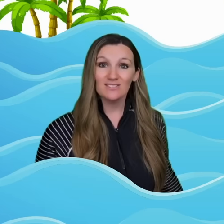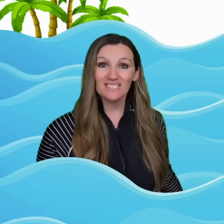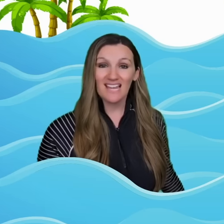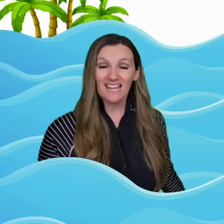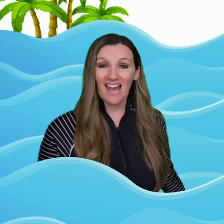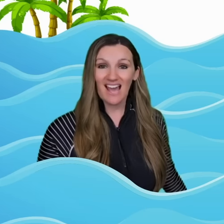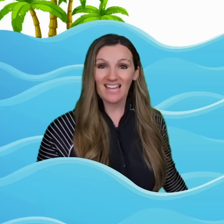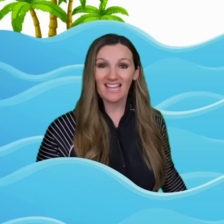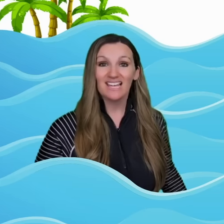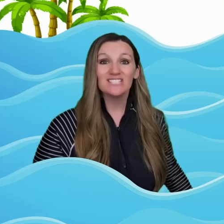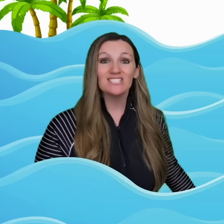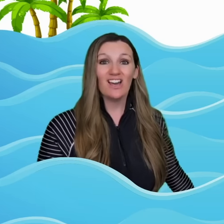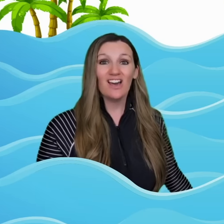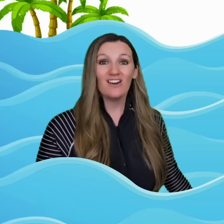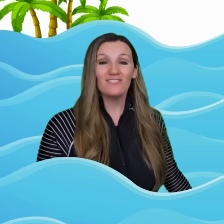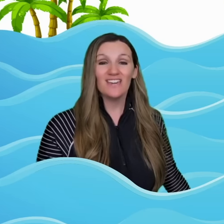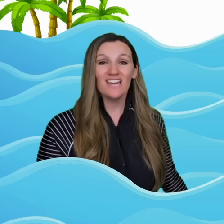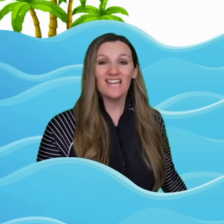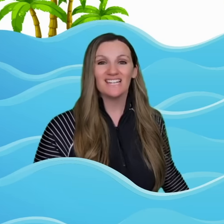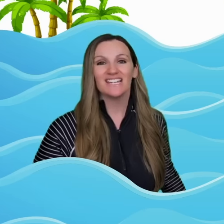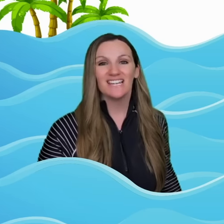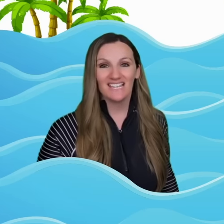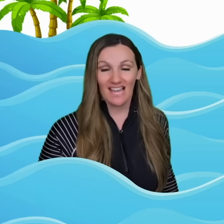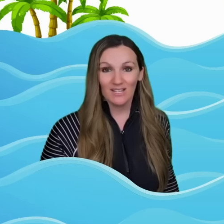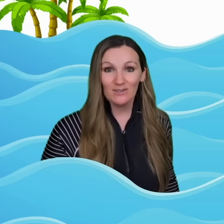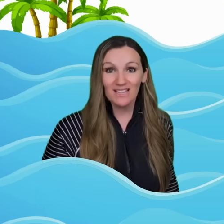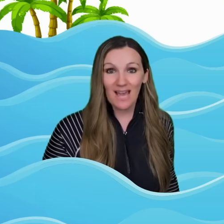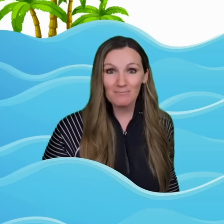it high? Dolphin. Can you clap it?